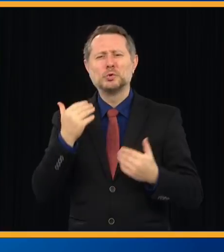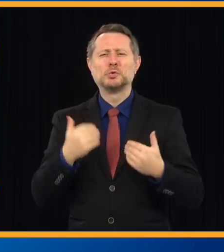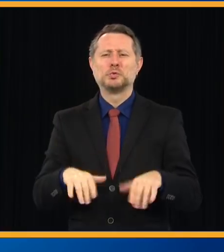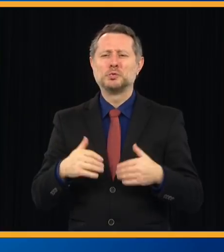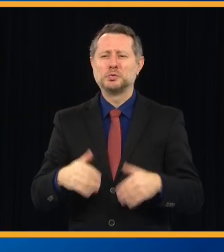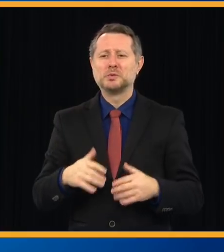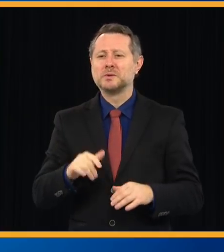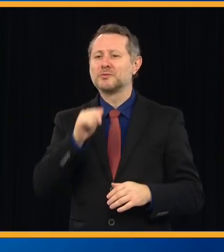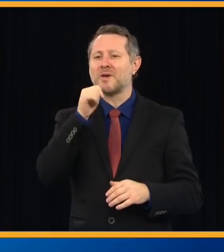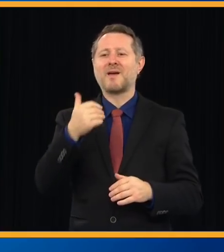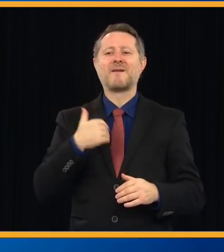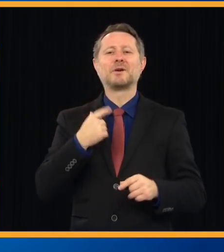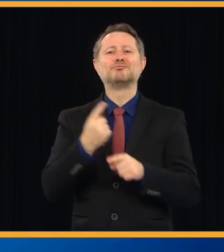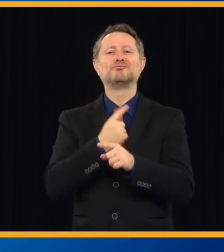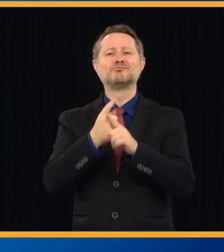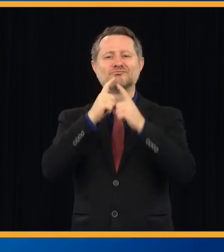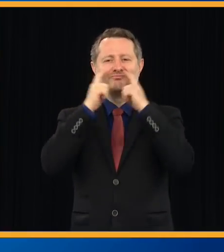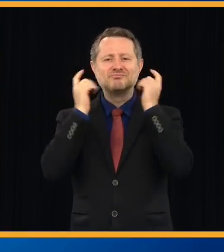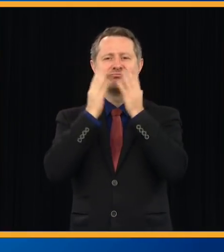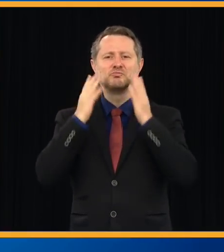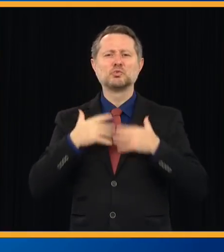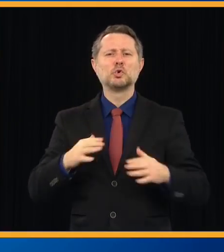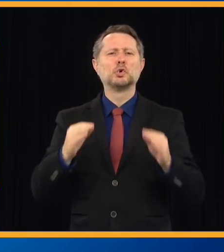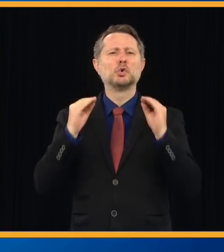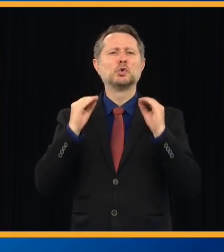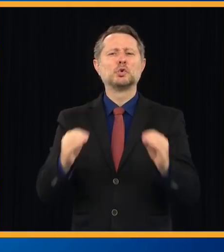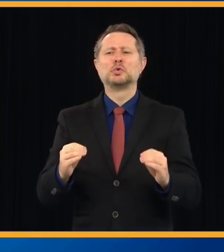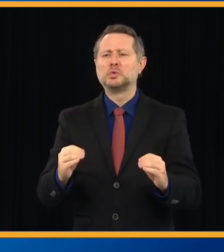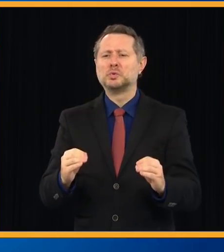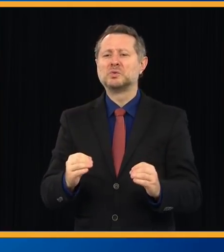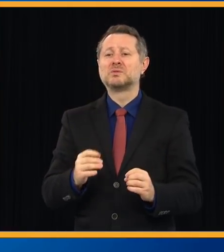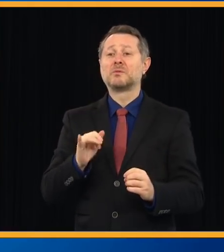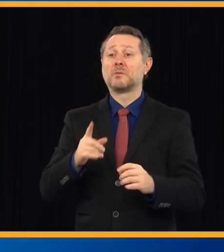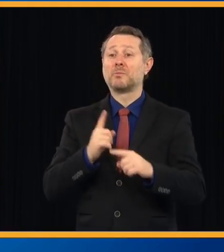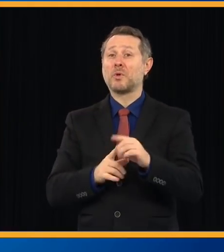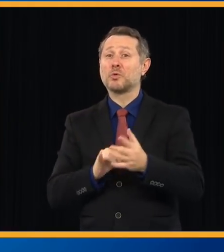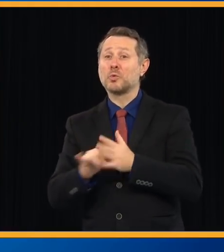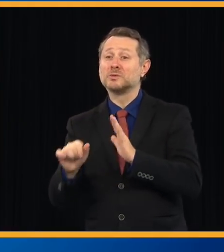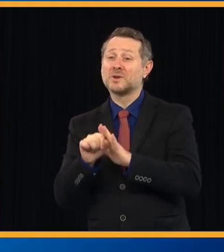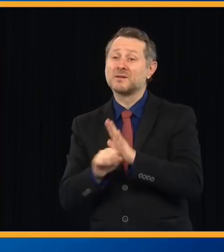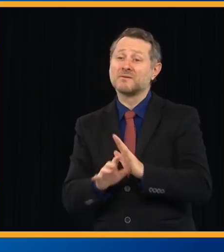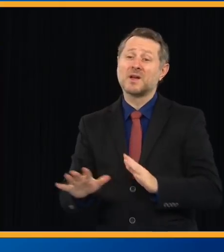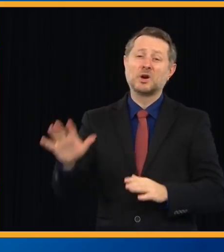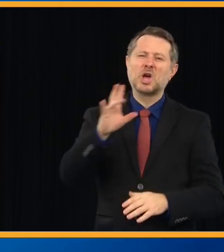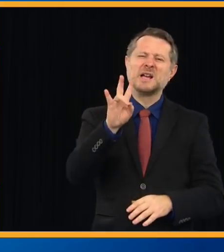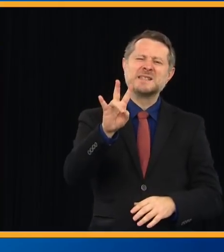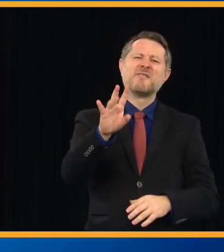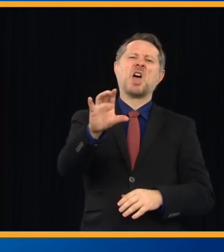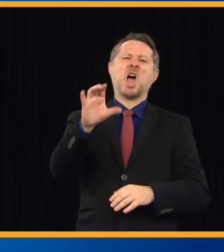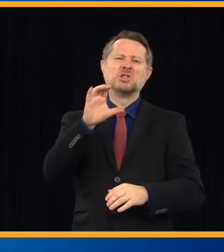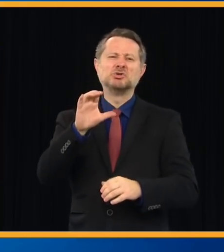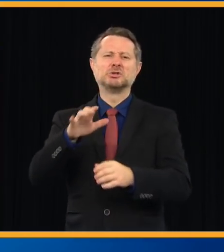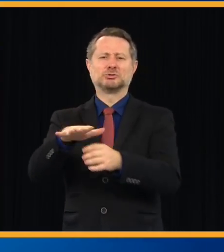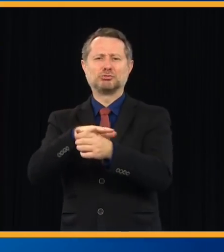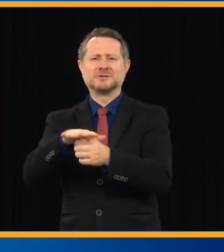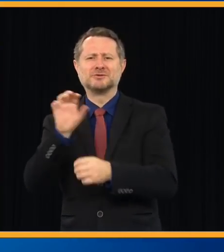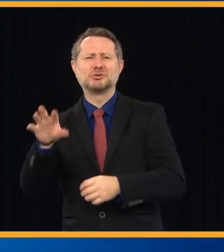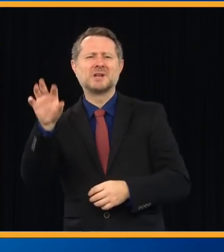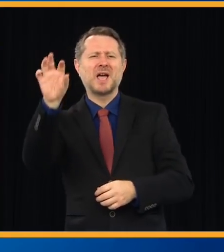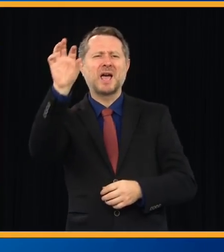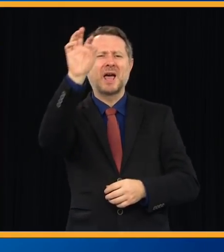protective measures to put in place. You have 700 public school districts, 4,800 schools in this